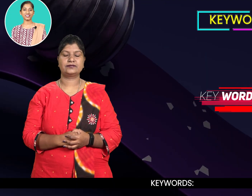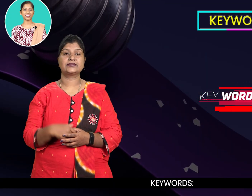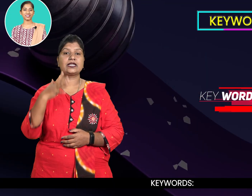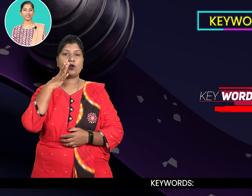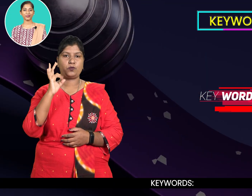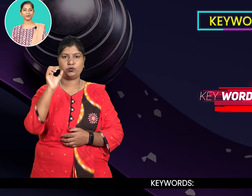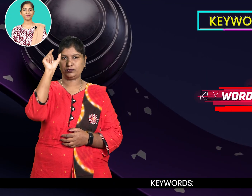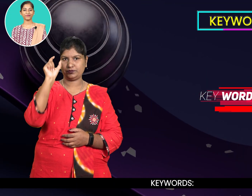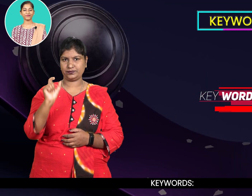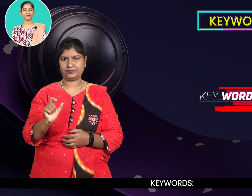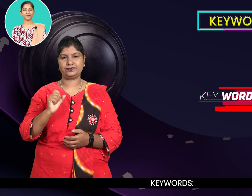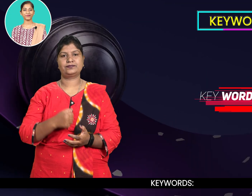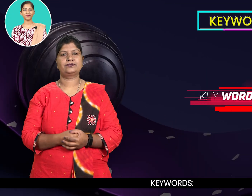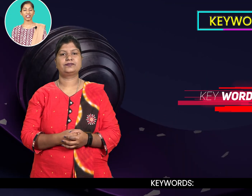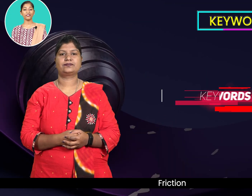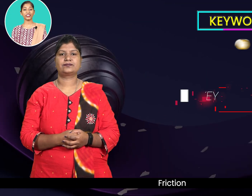Keywords.